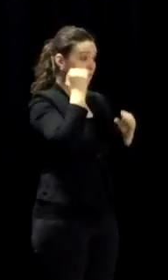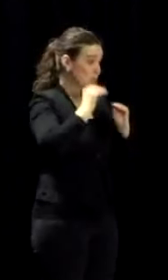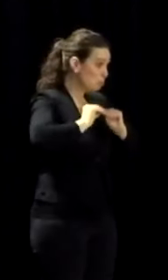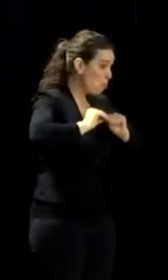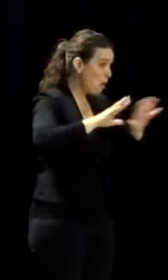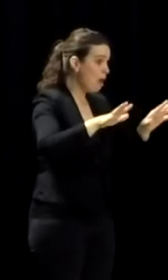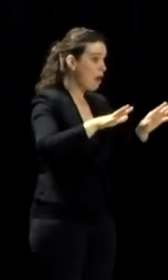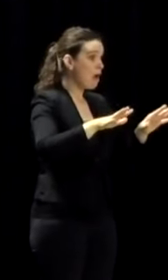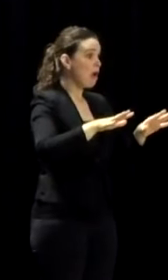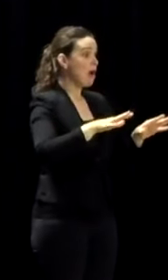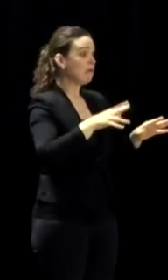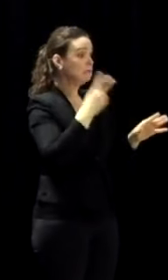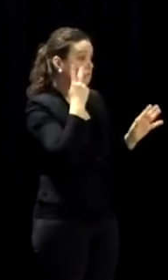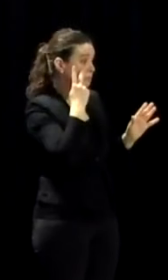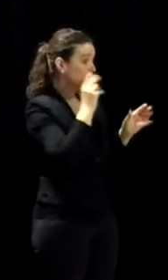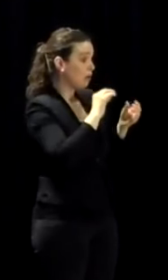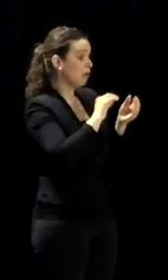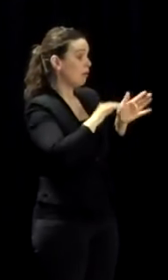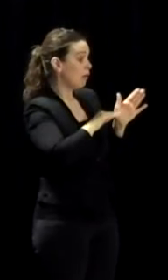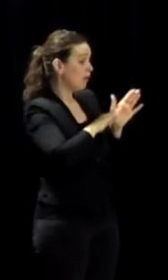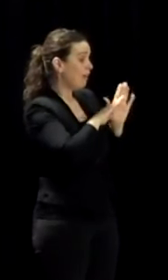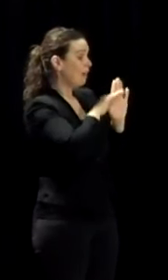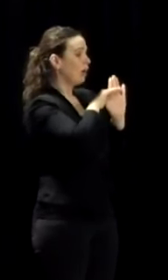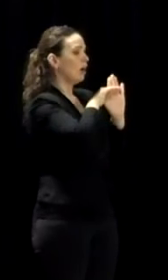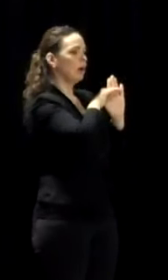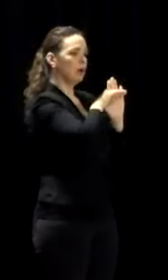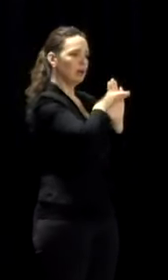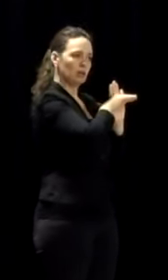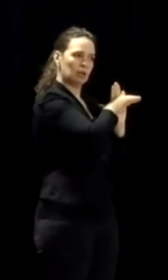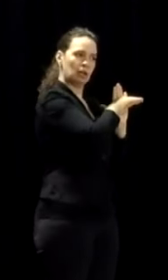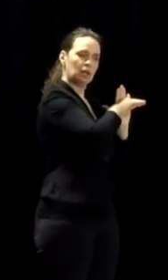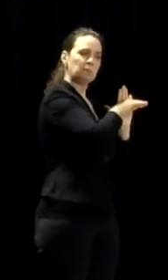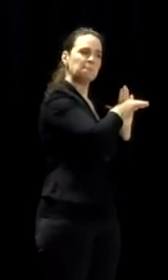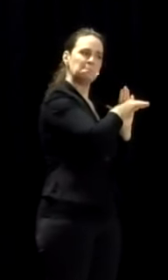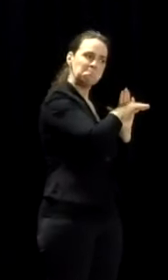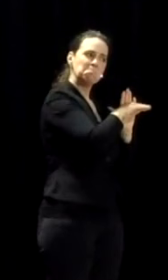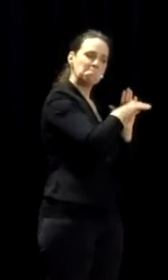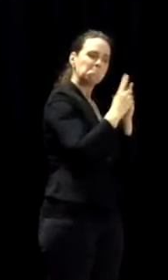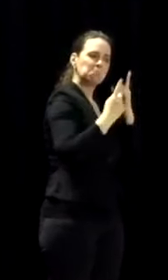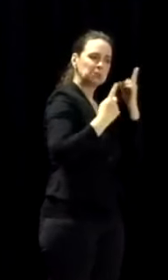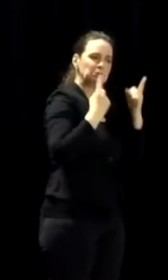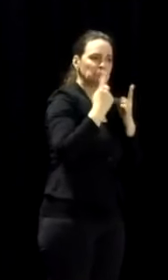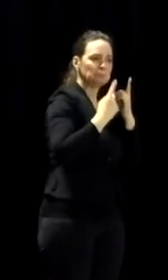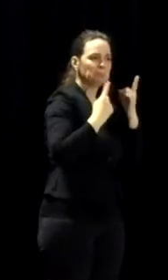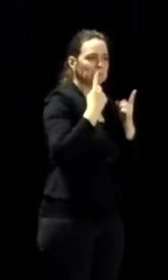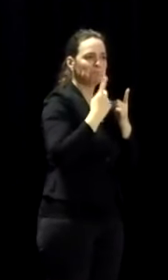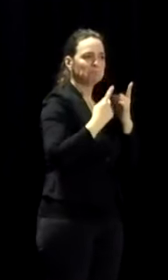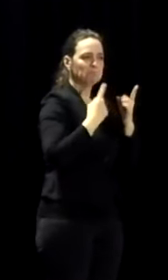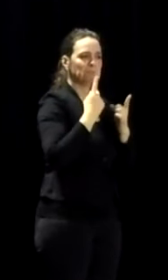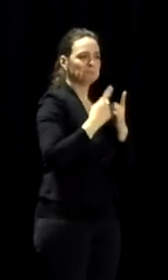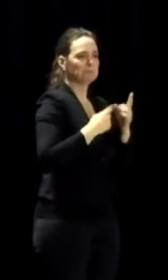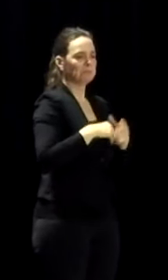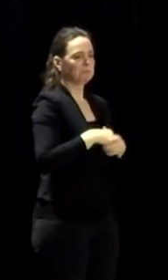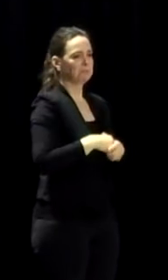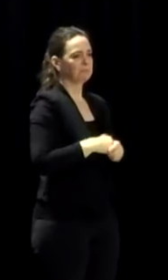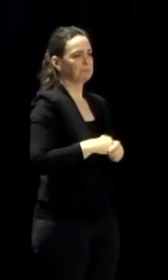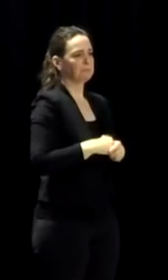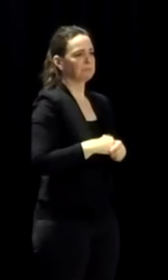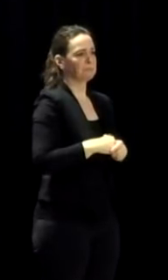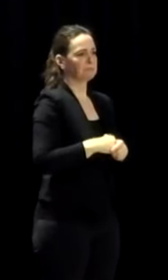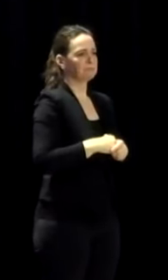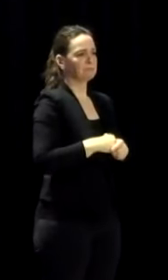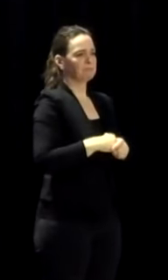governor, gives districts more time to let the healthcare risk work itself out. And